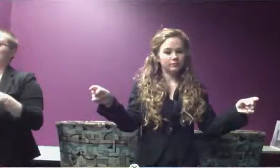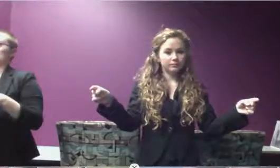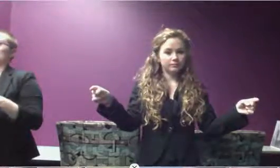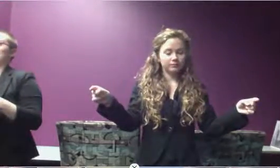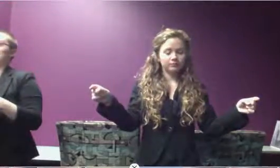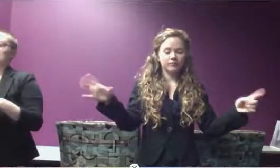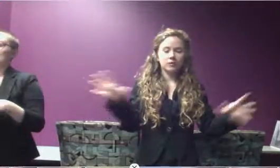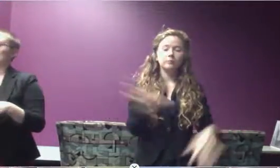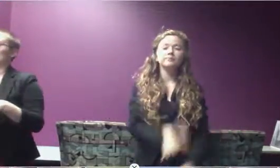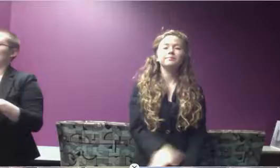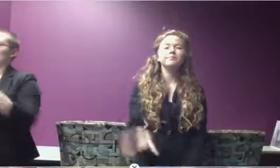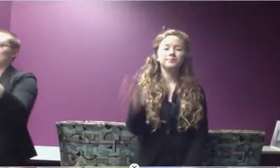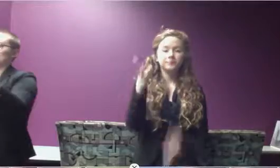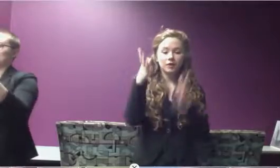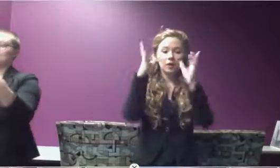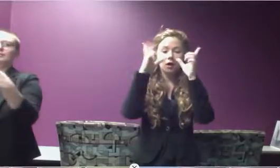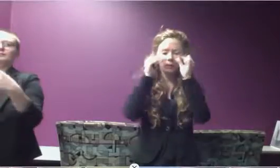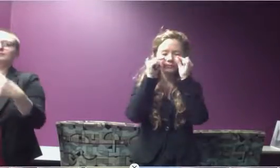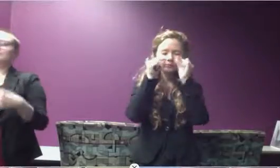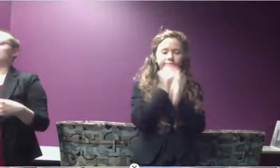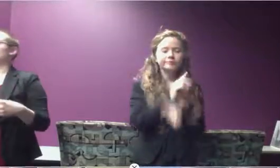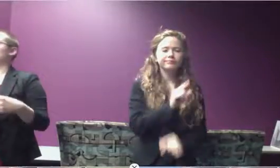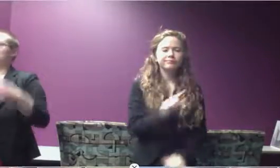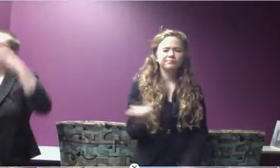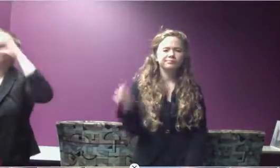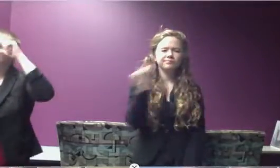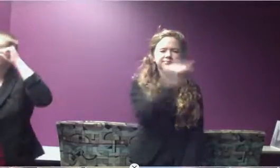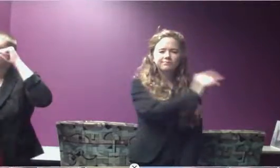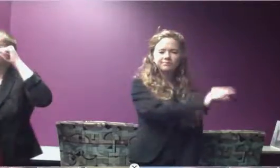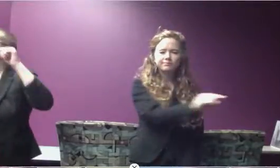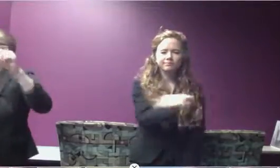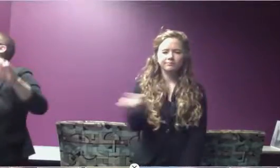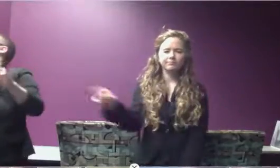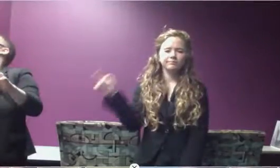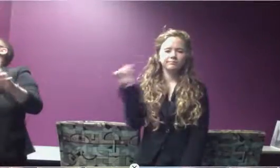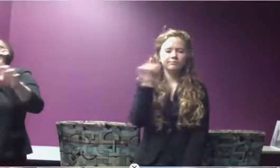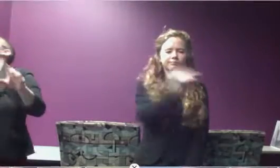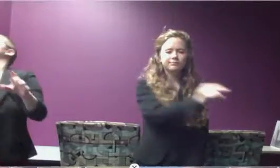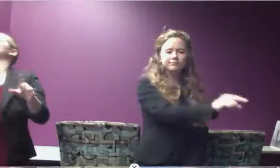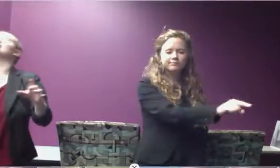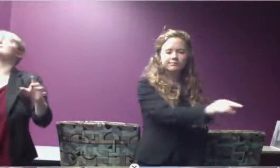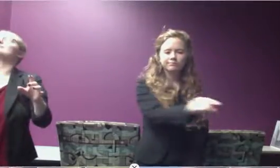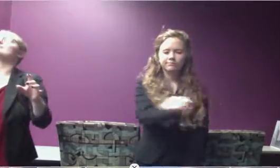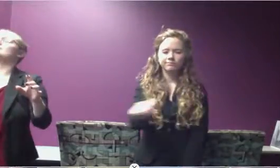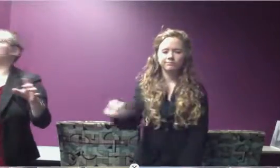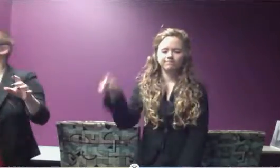And you pick, the way you do that is to pick 2 points. So close your eyes